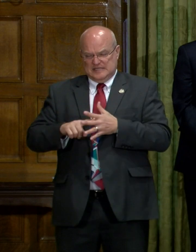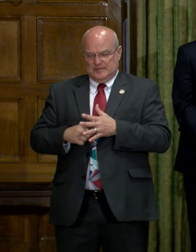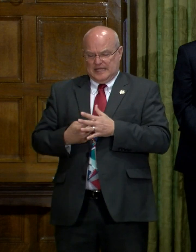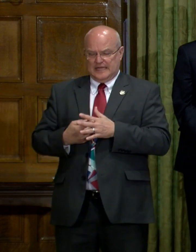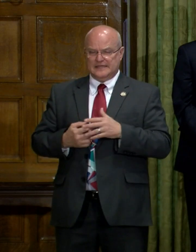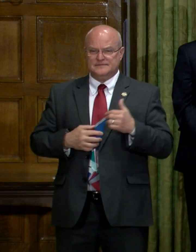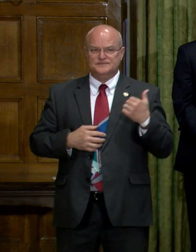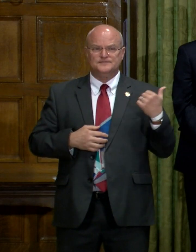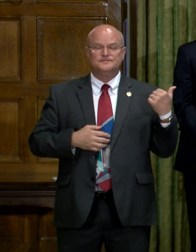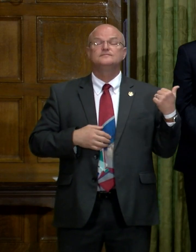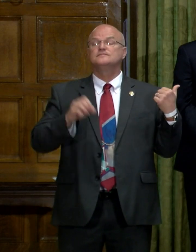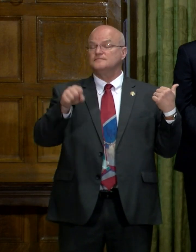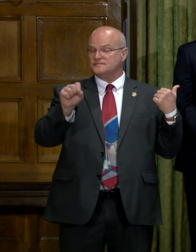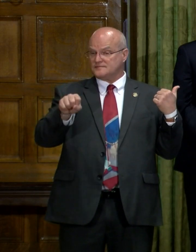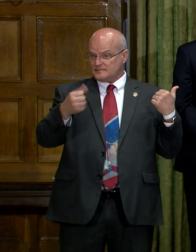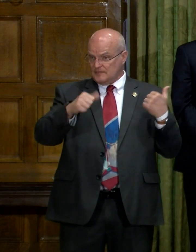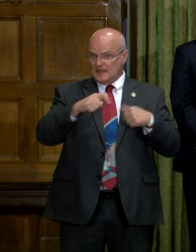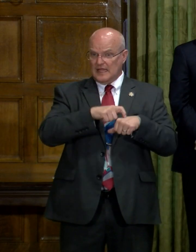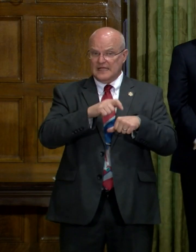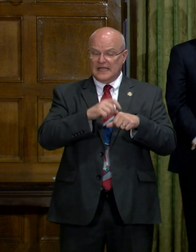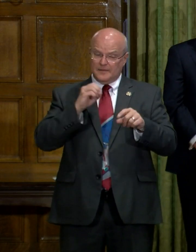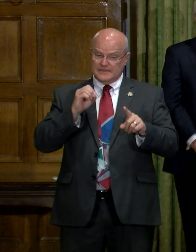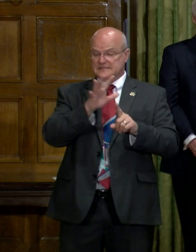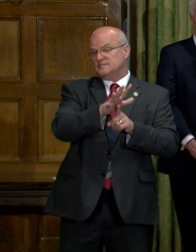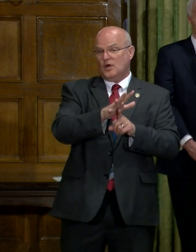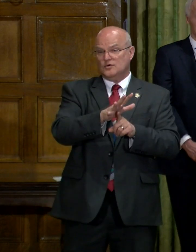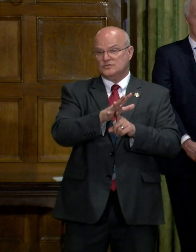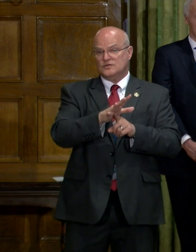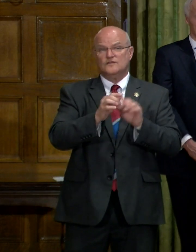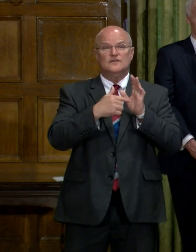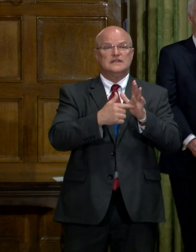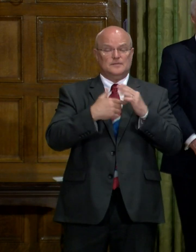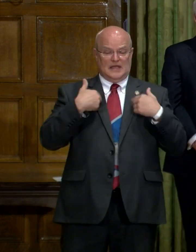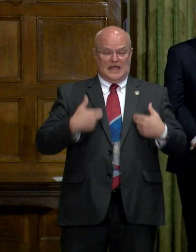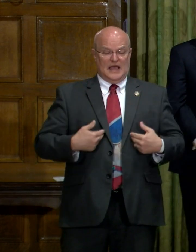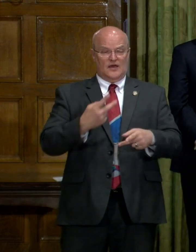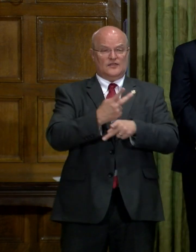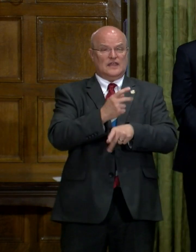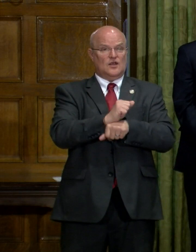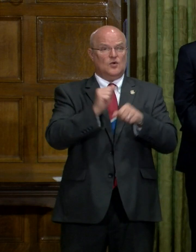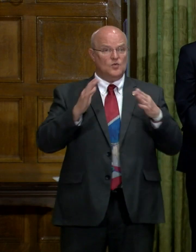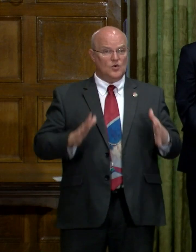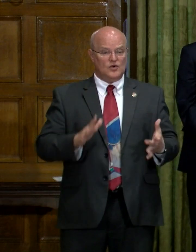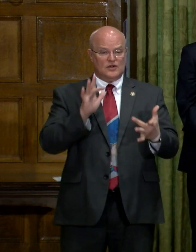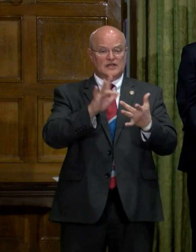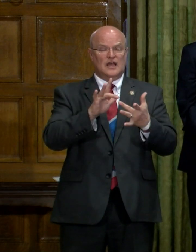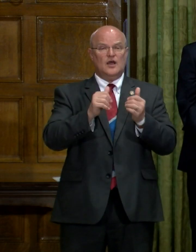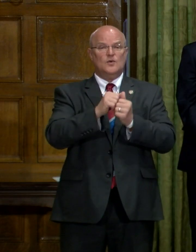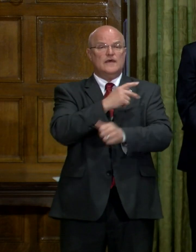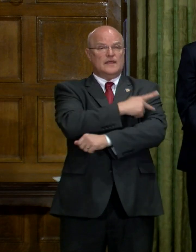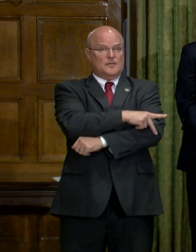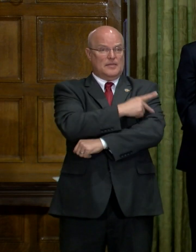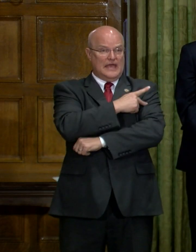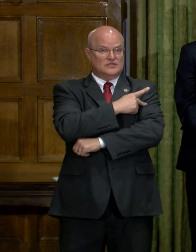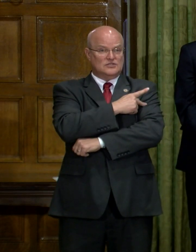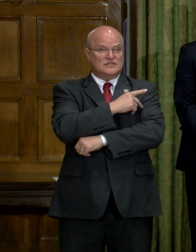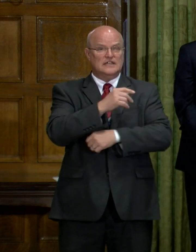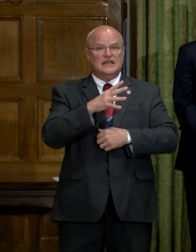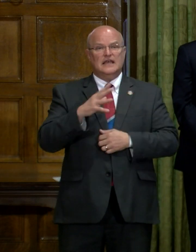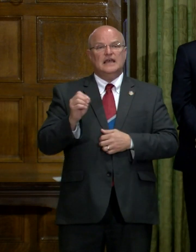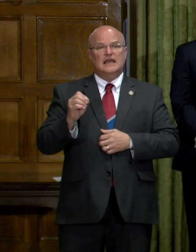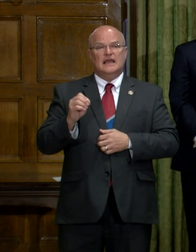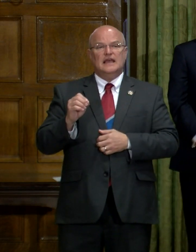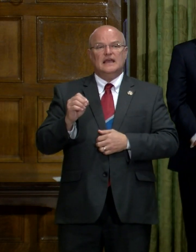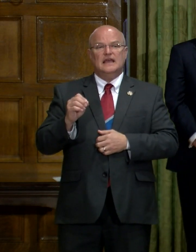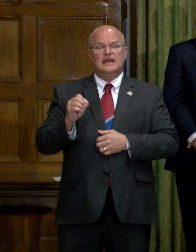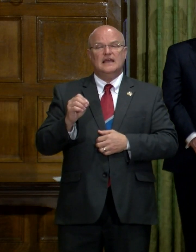on. Yes, anytime there's been an exposure, for example, a healthcare worker came in contact with a patient and